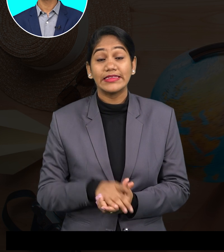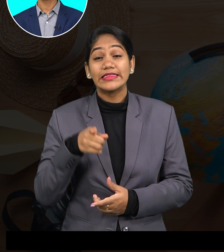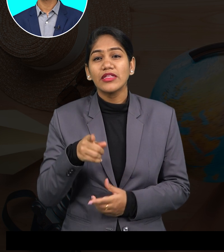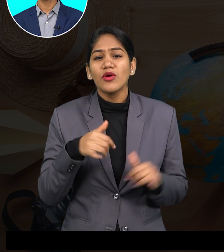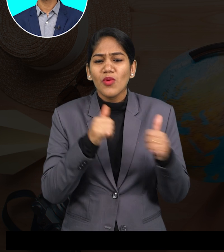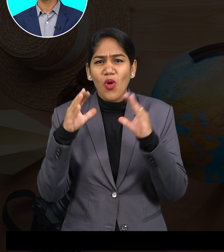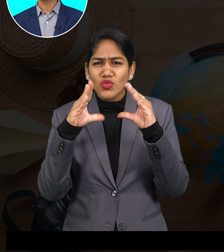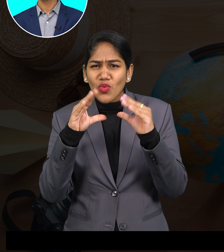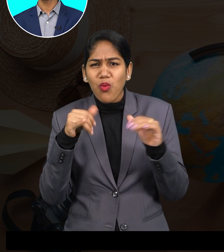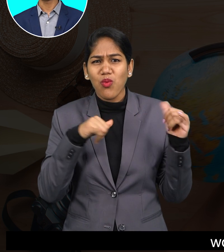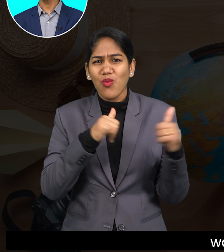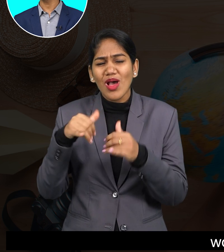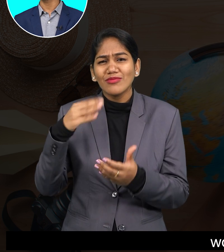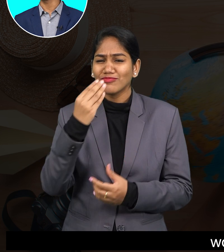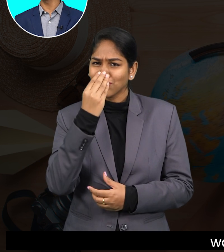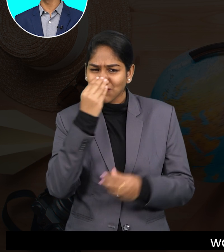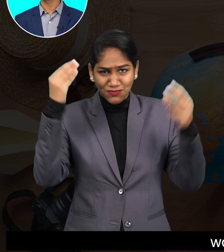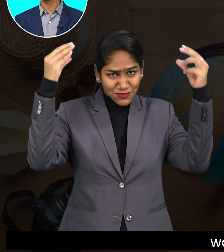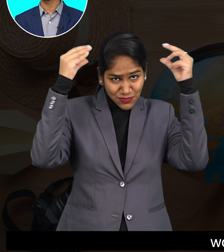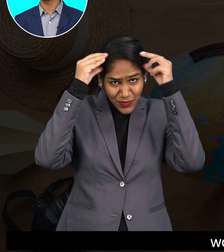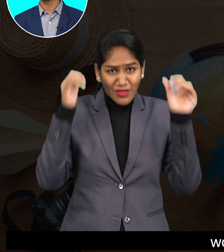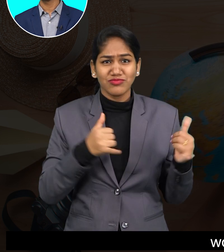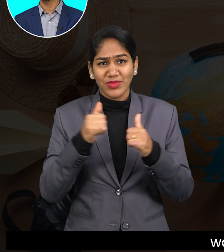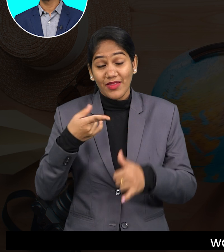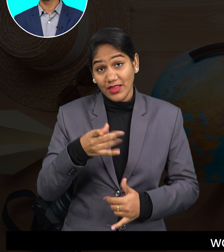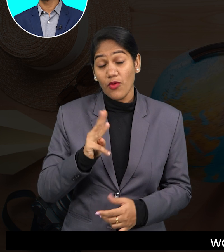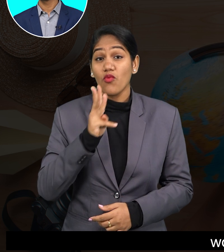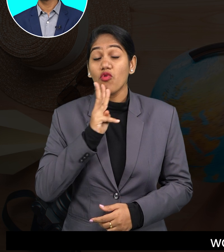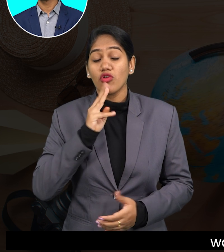toys, water containers,